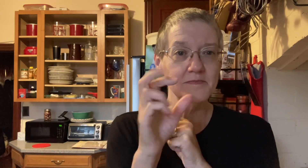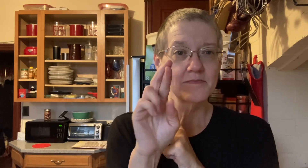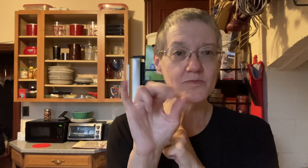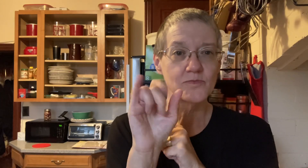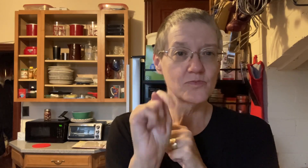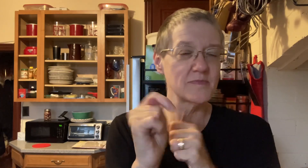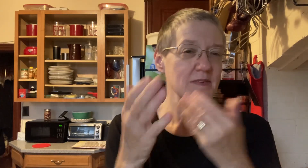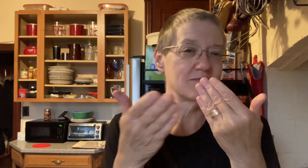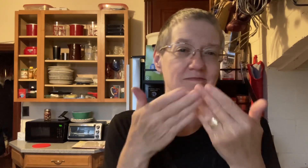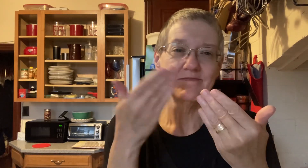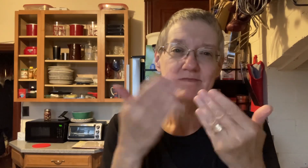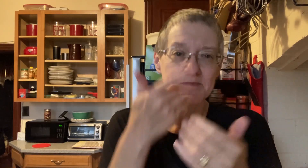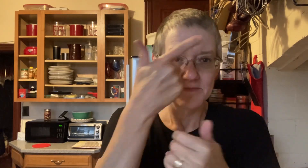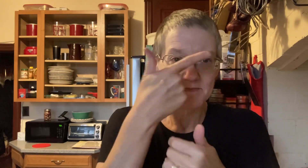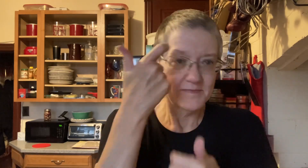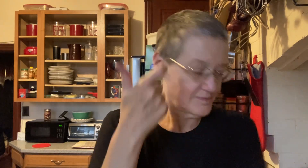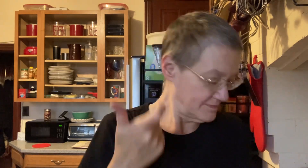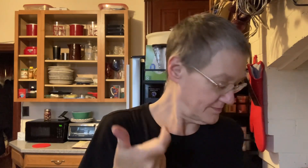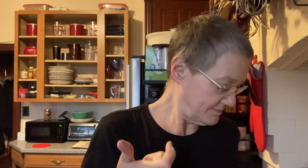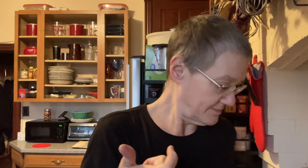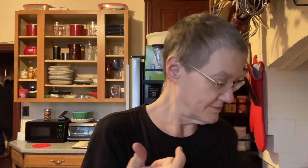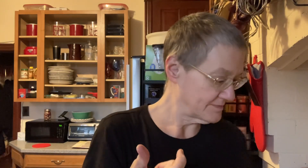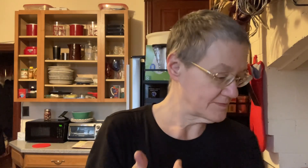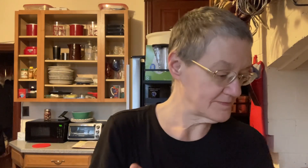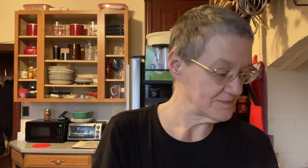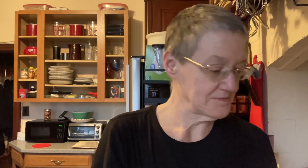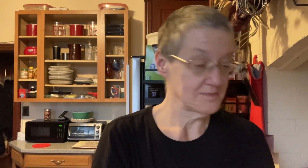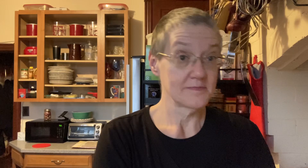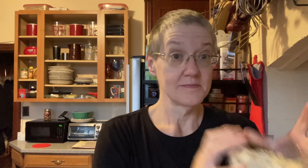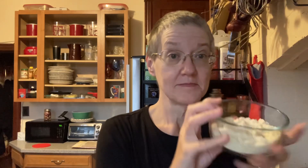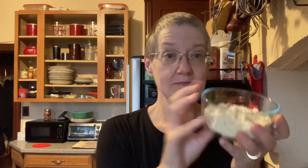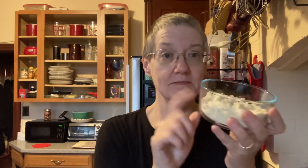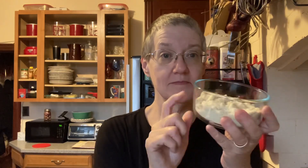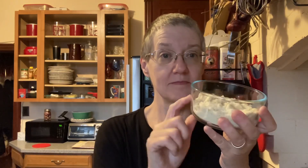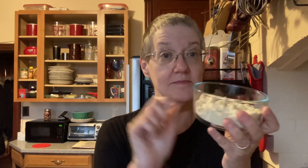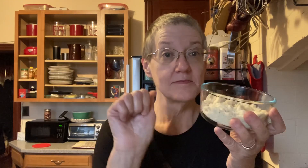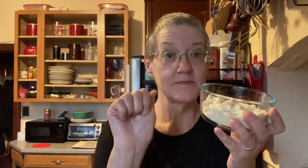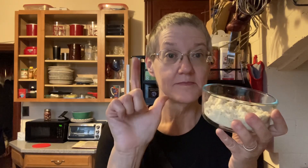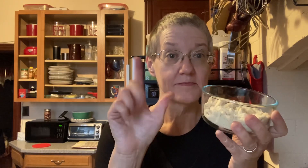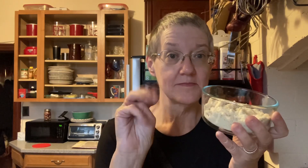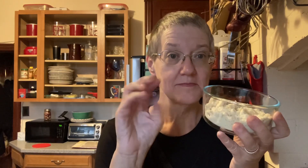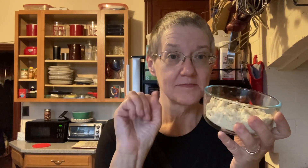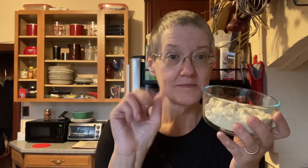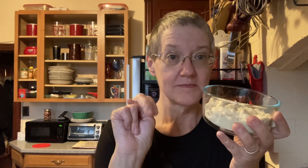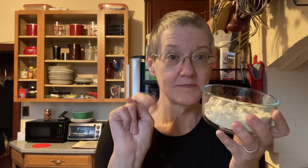cracker crust. It's easy because almond flour,